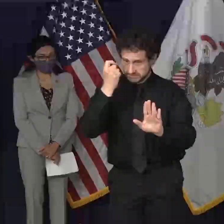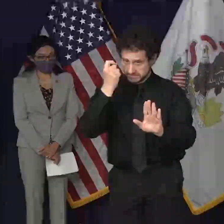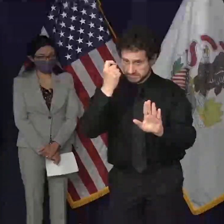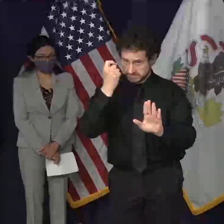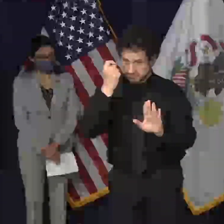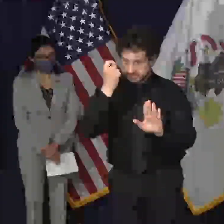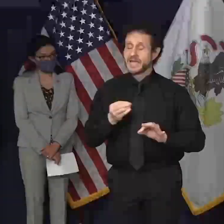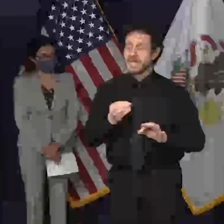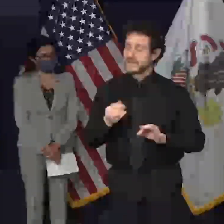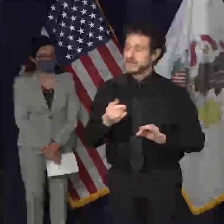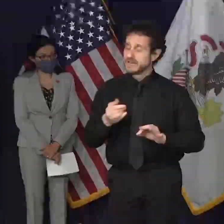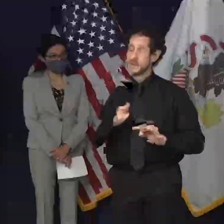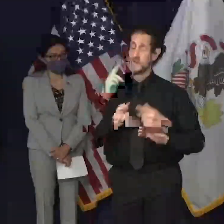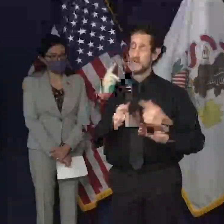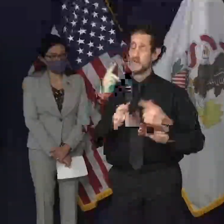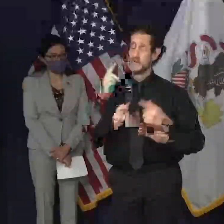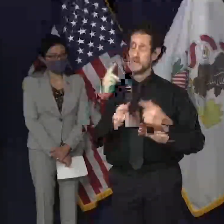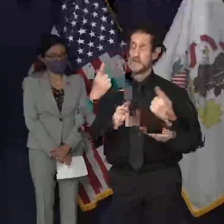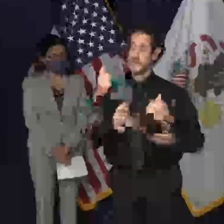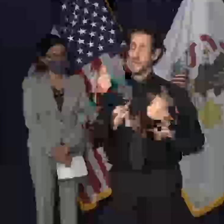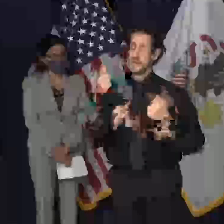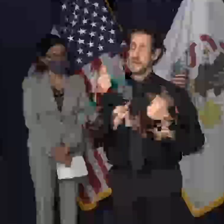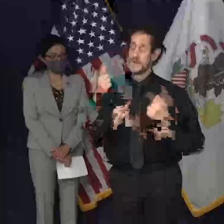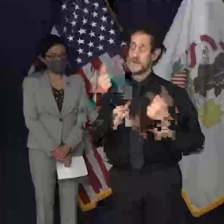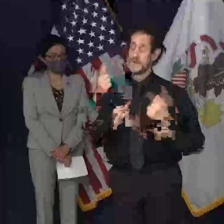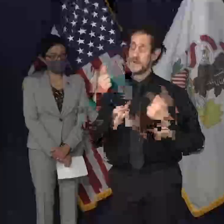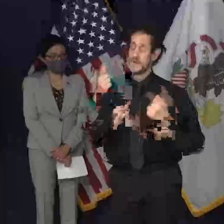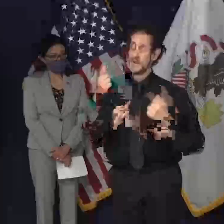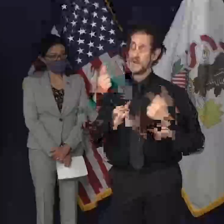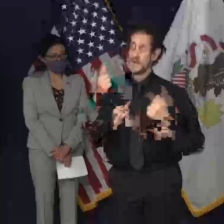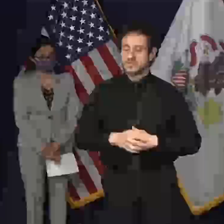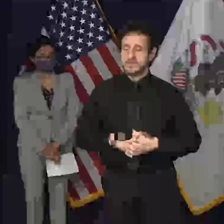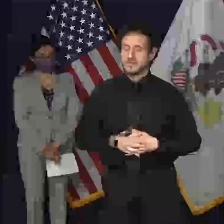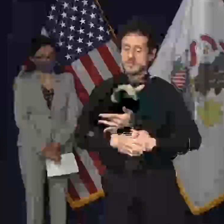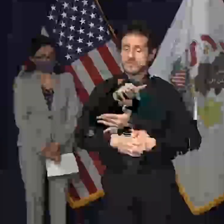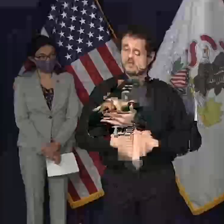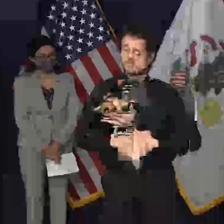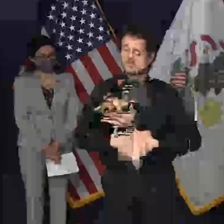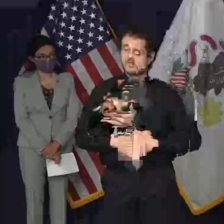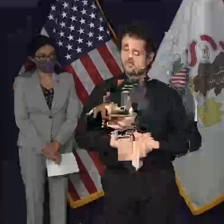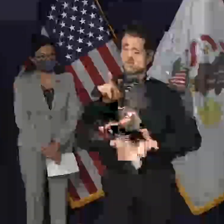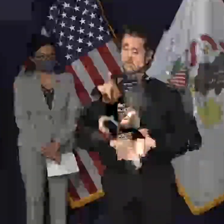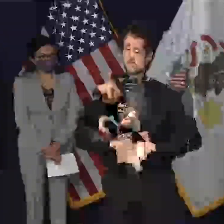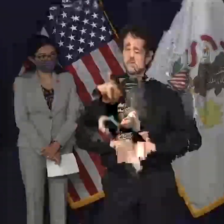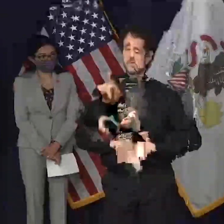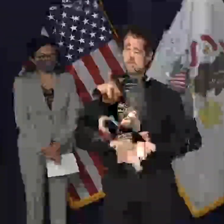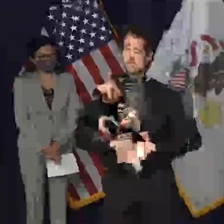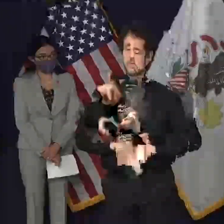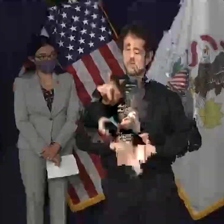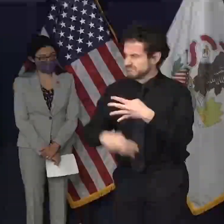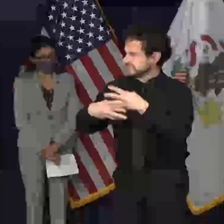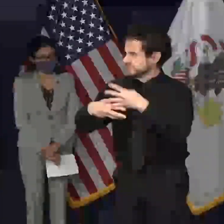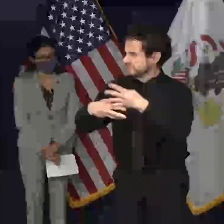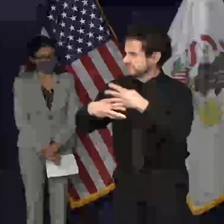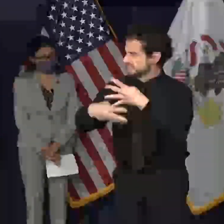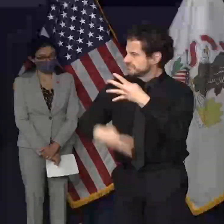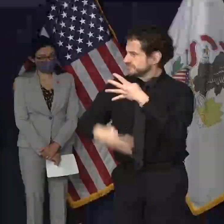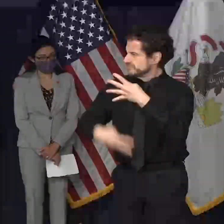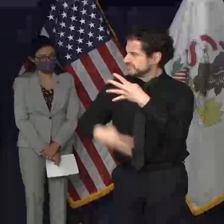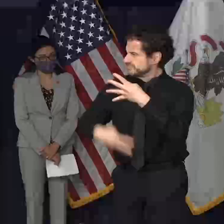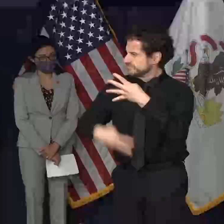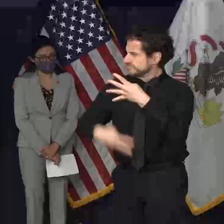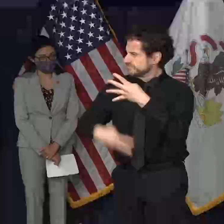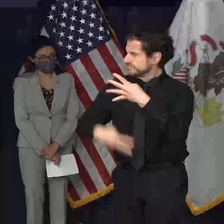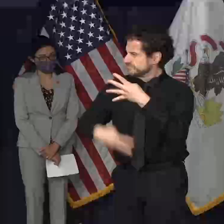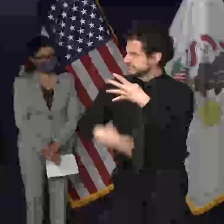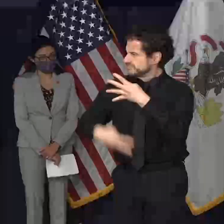and that is we have many treatments that are in the works. The researchers and experts are hard at work